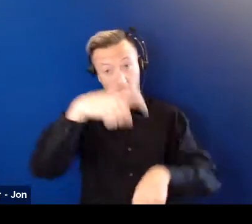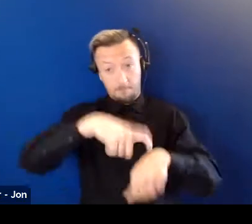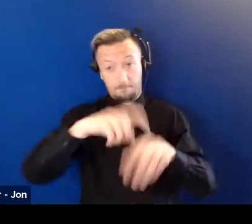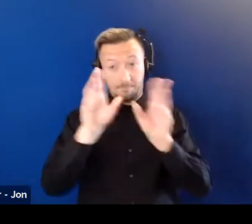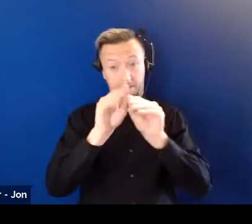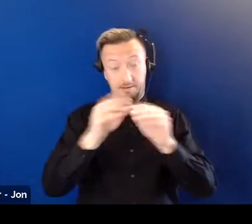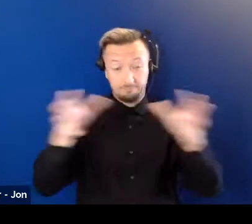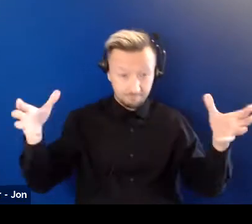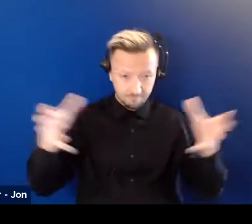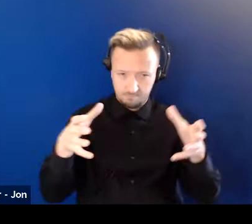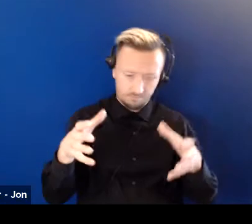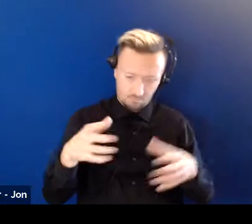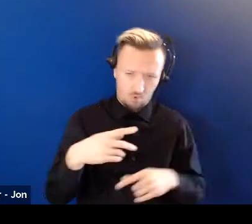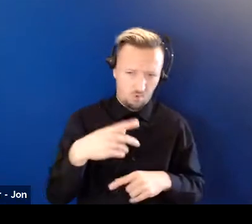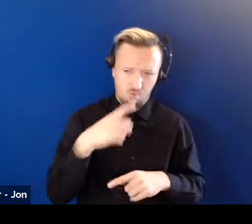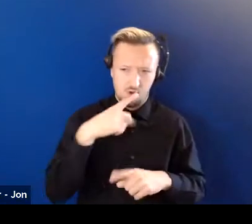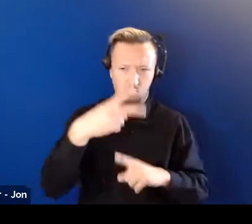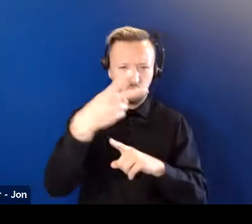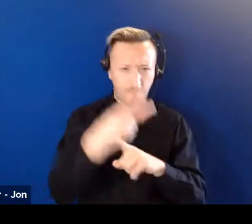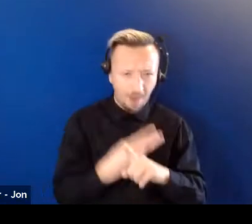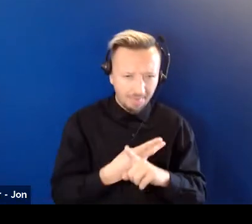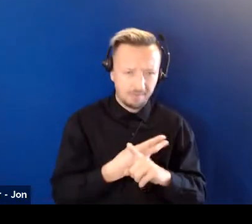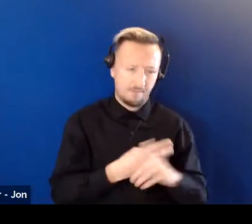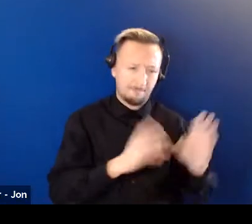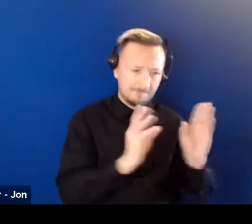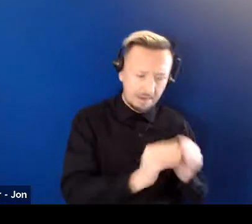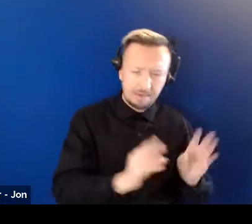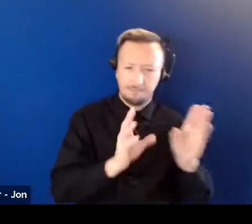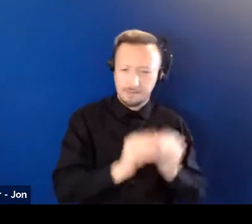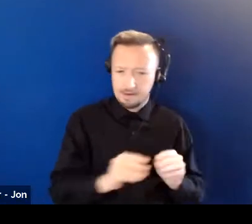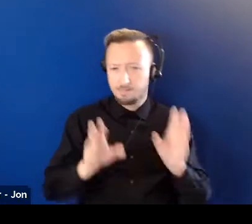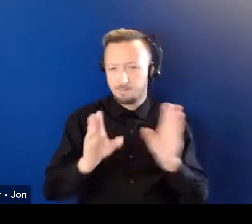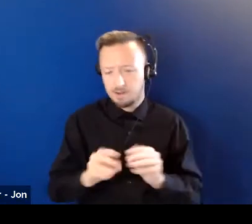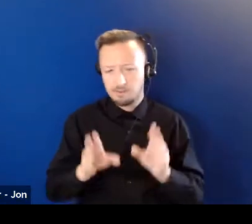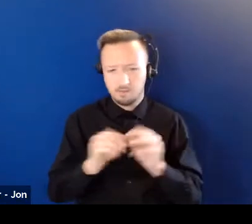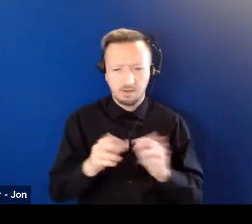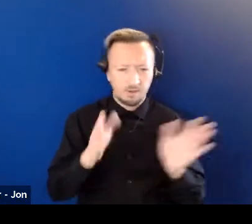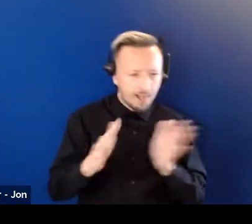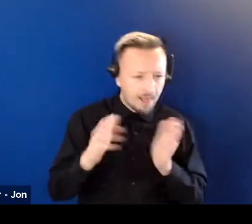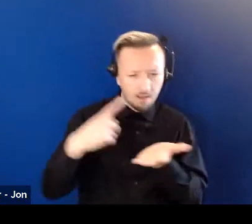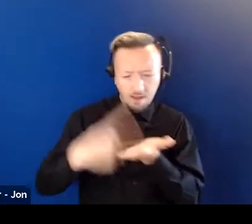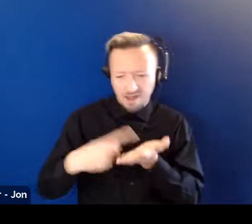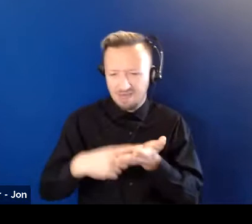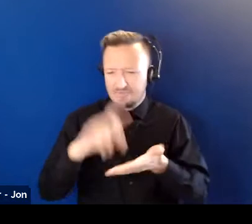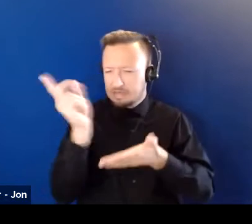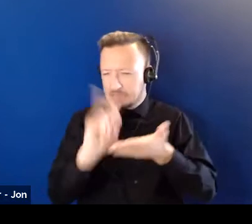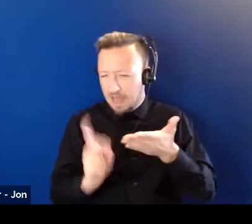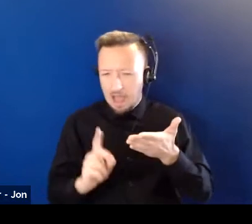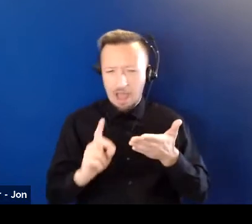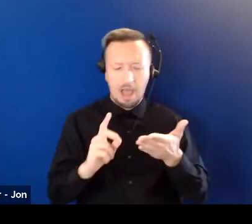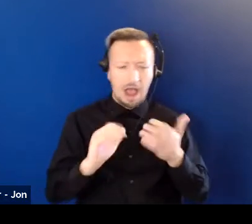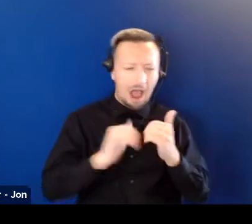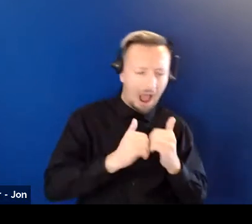had 2 months worth of meetings that was talking about what is the intervention, what's the design, and